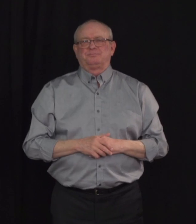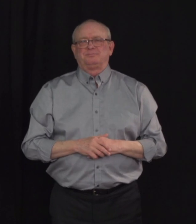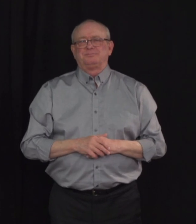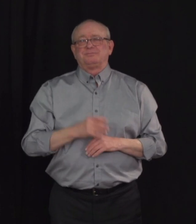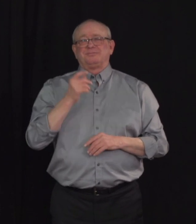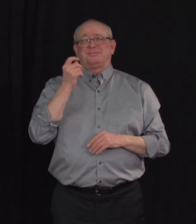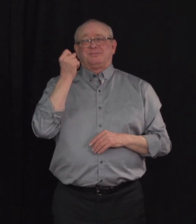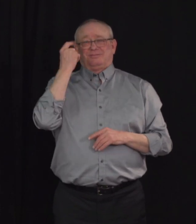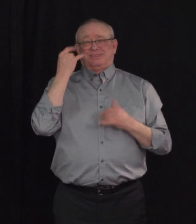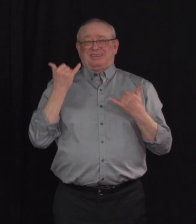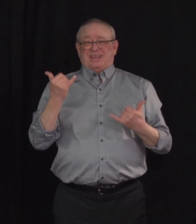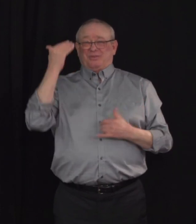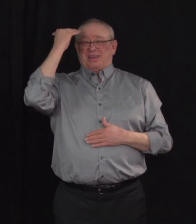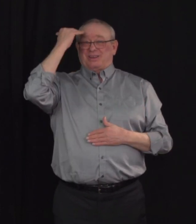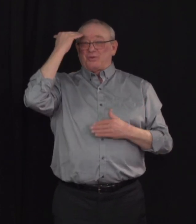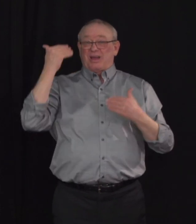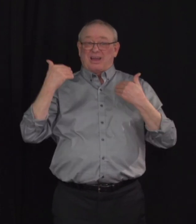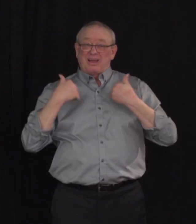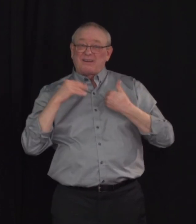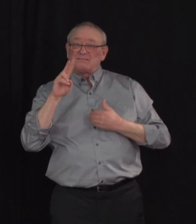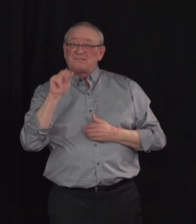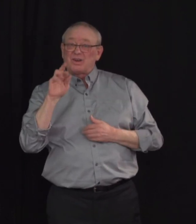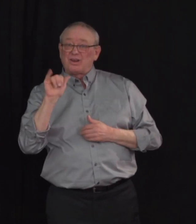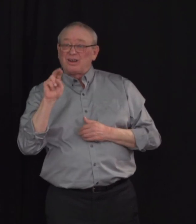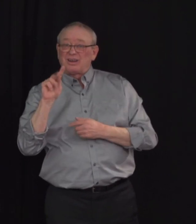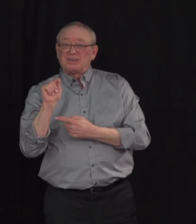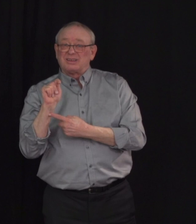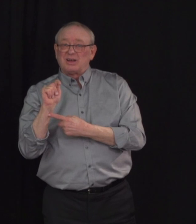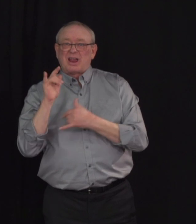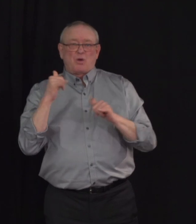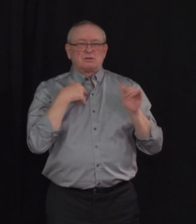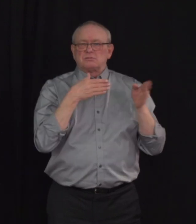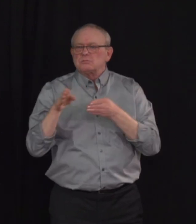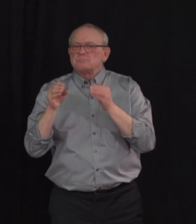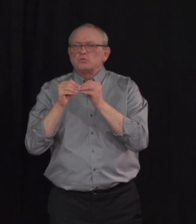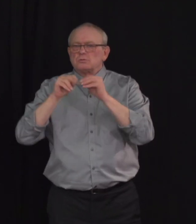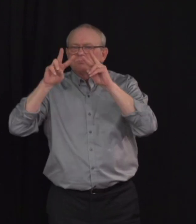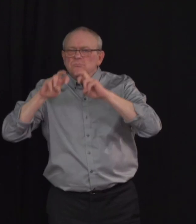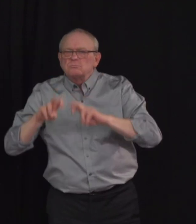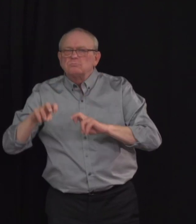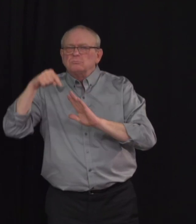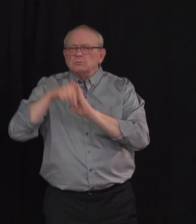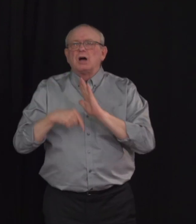spread, and the majority of in-school exposures so far have not led to transmission.